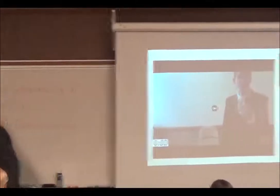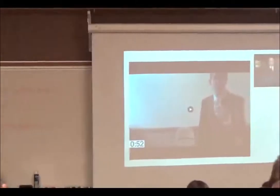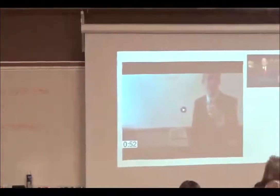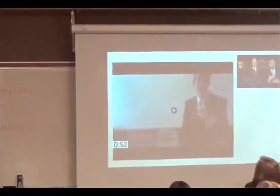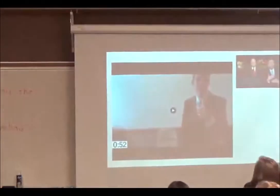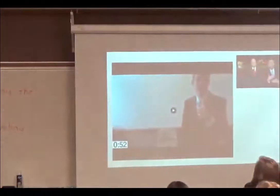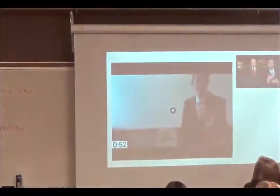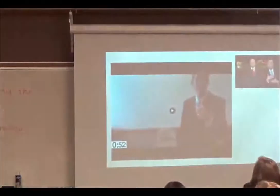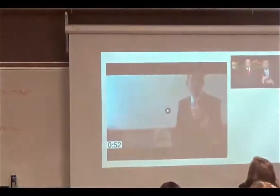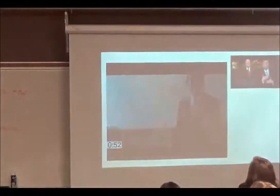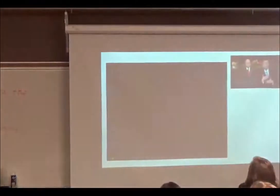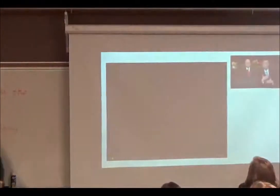minute, 30 seconds.